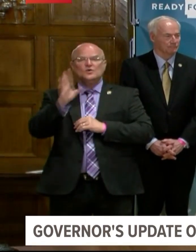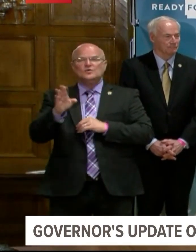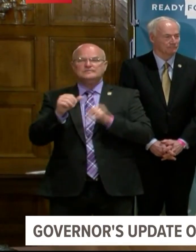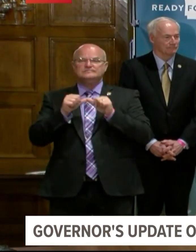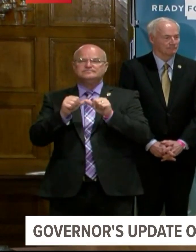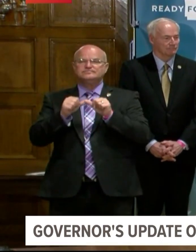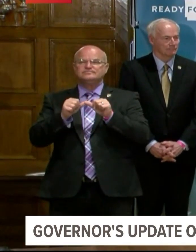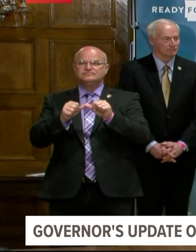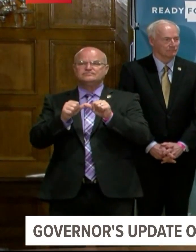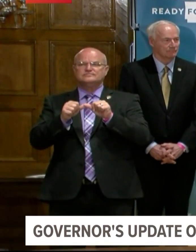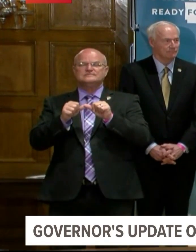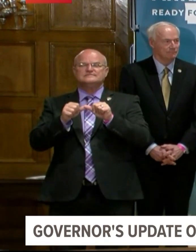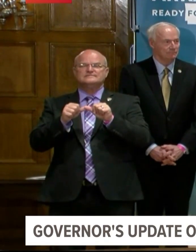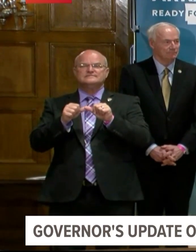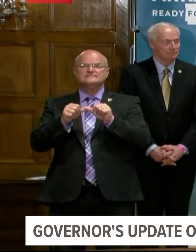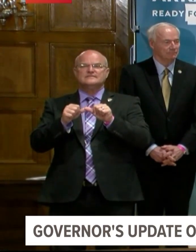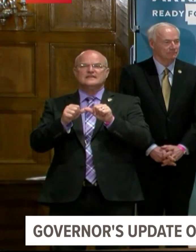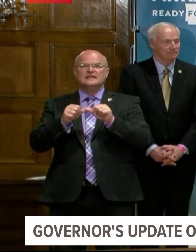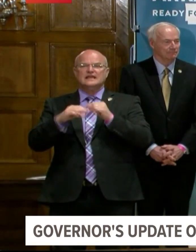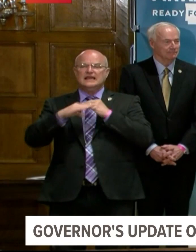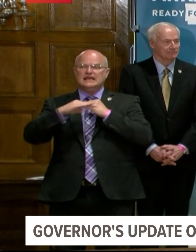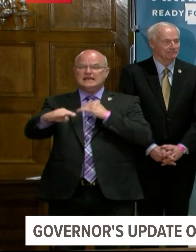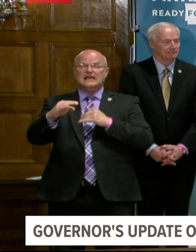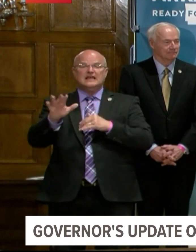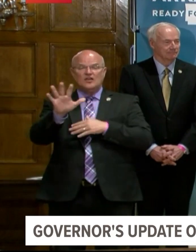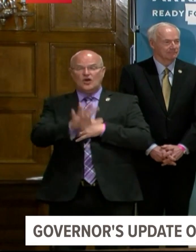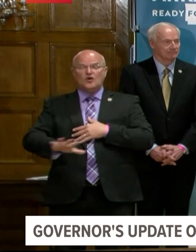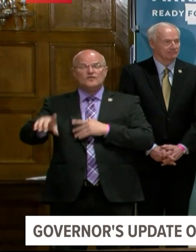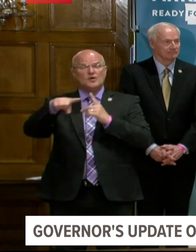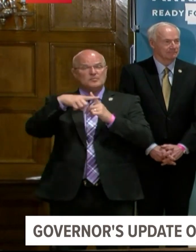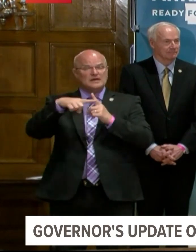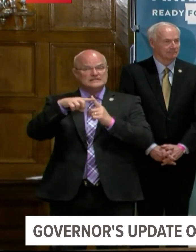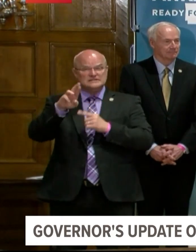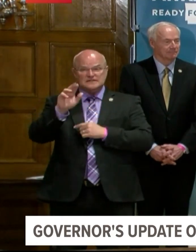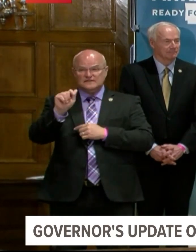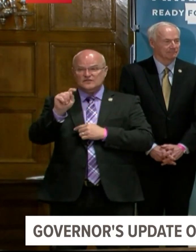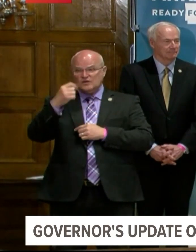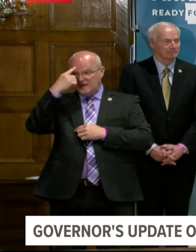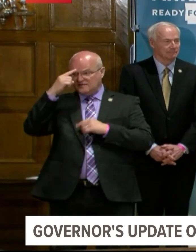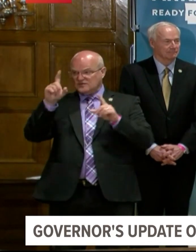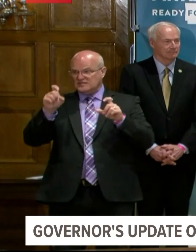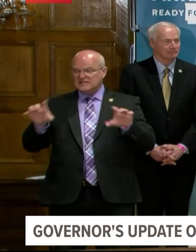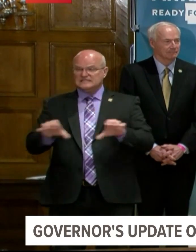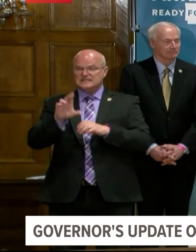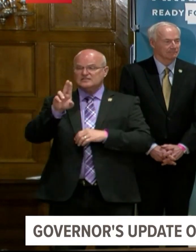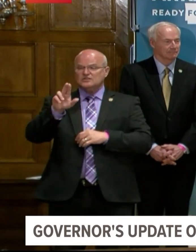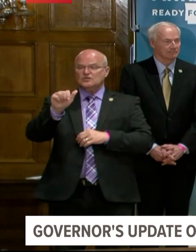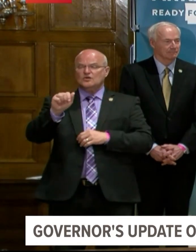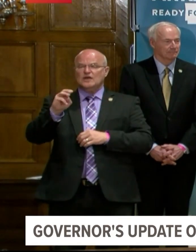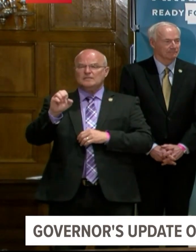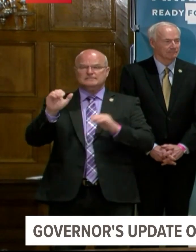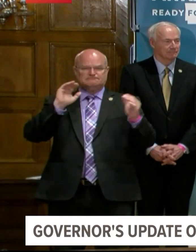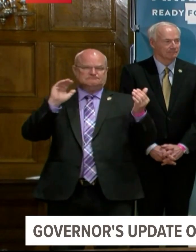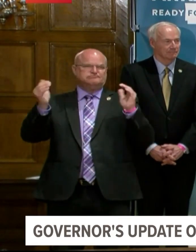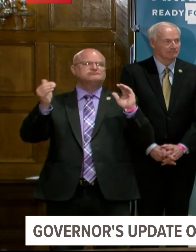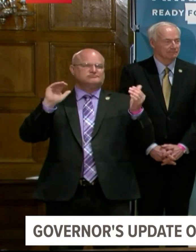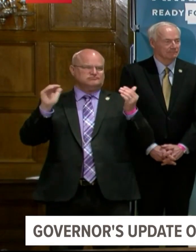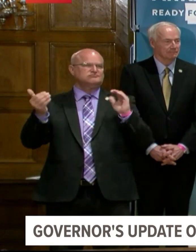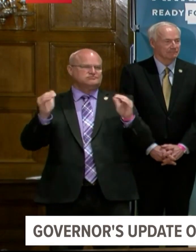will remain consistent. And I would say our overall positivity rate for tests done at UAMS mirrors what we're